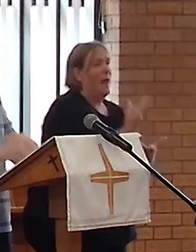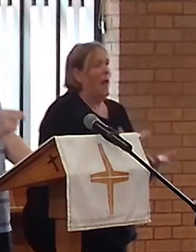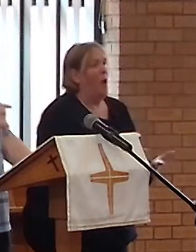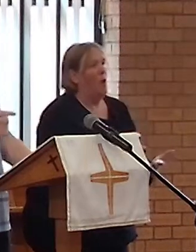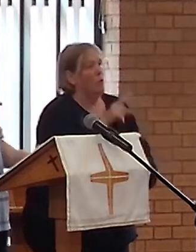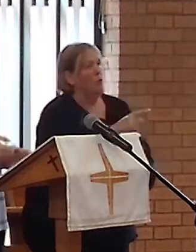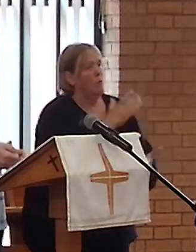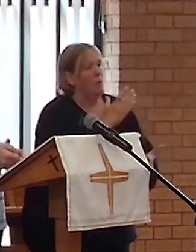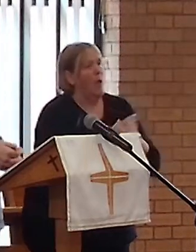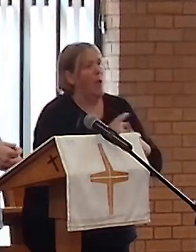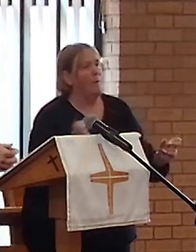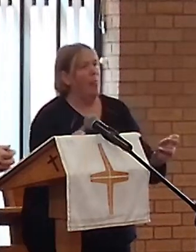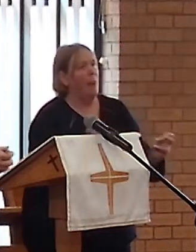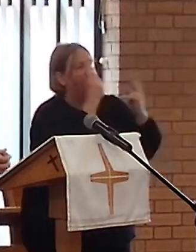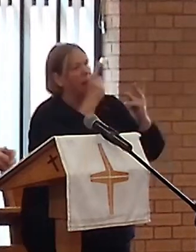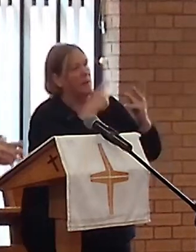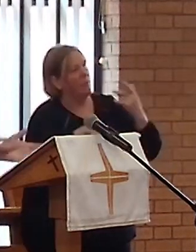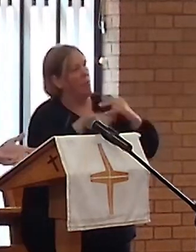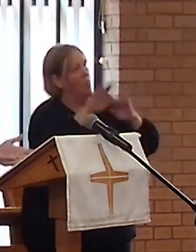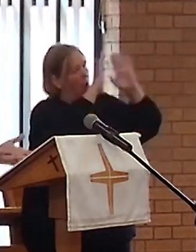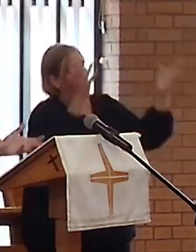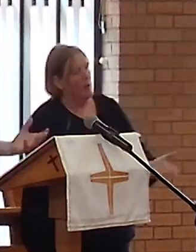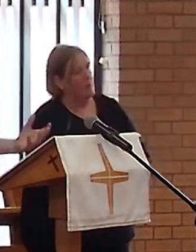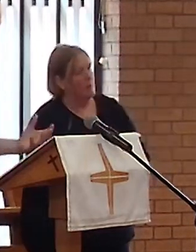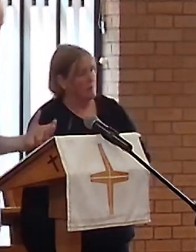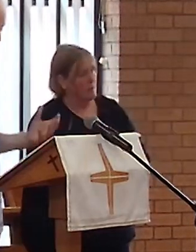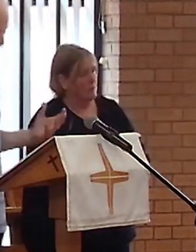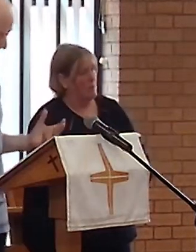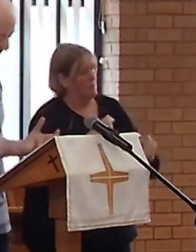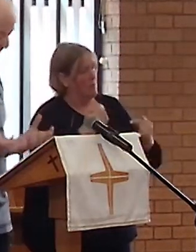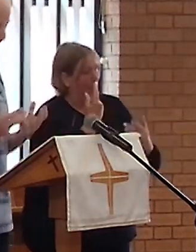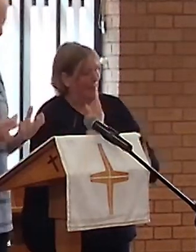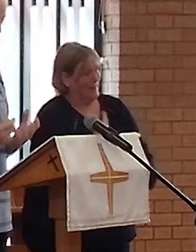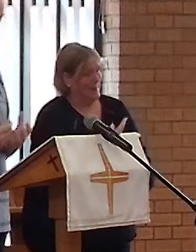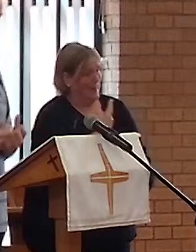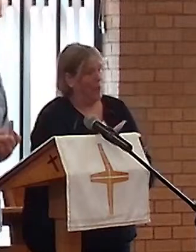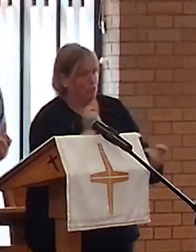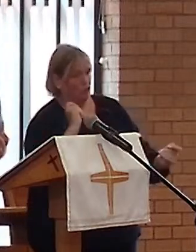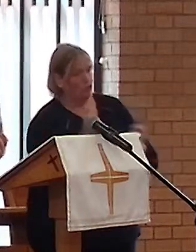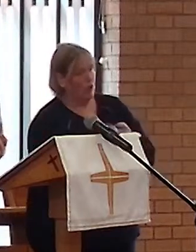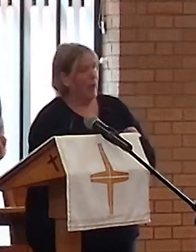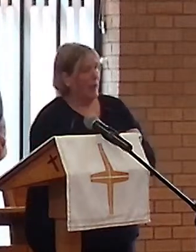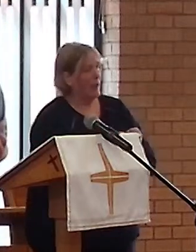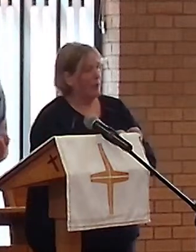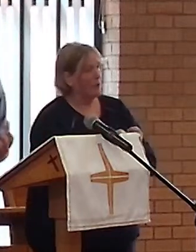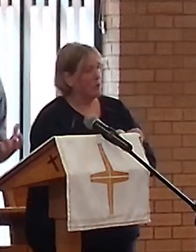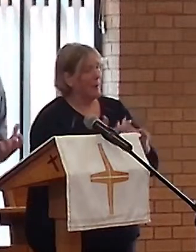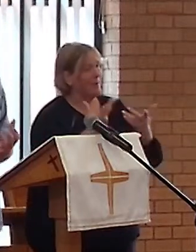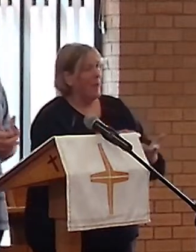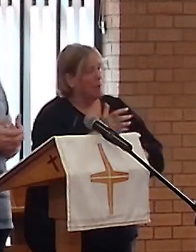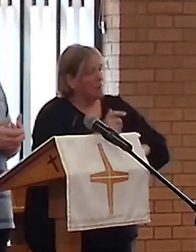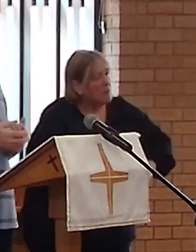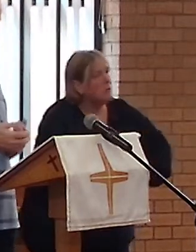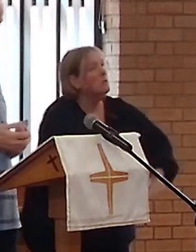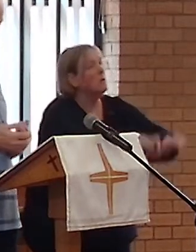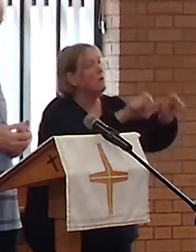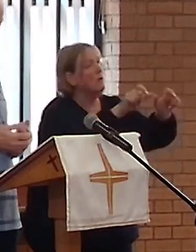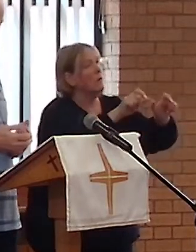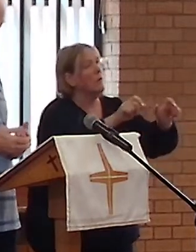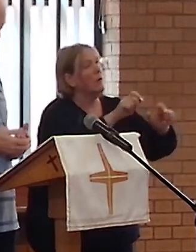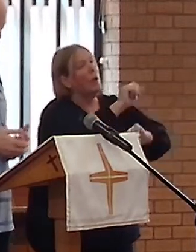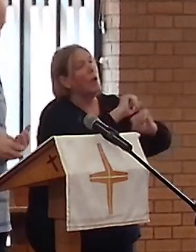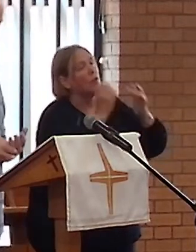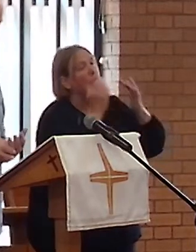It is we who have changed, so much so that we are now to be the light of Christ that we take into the world